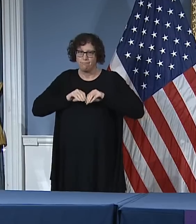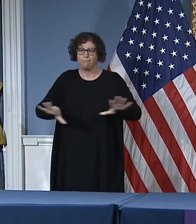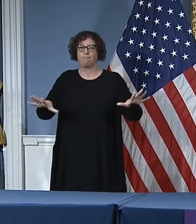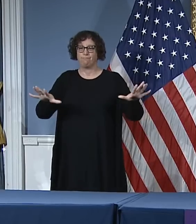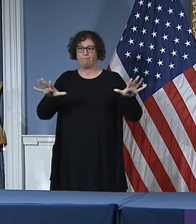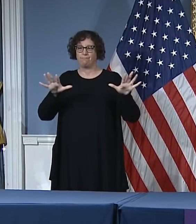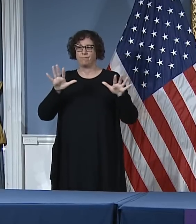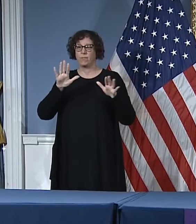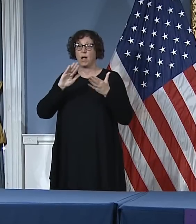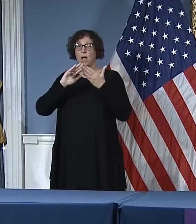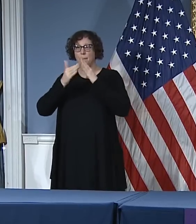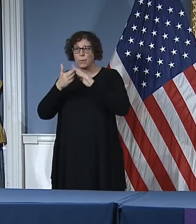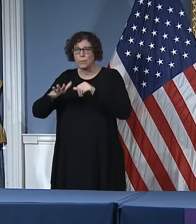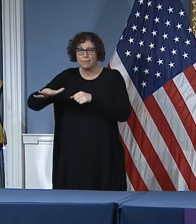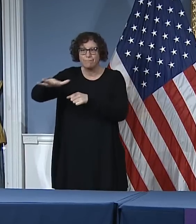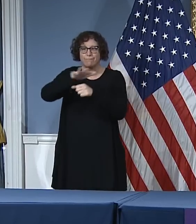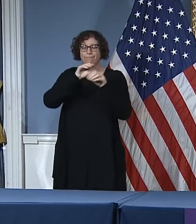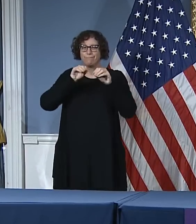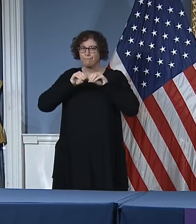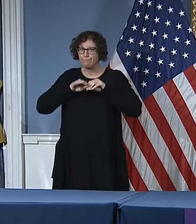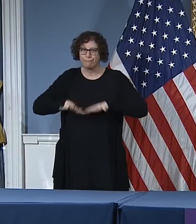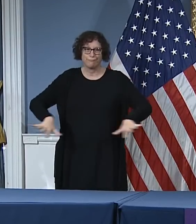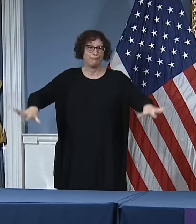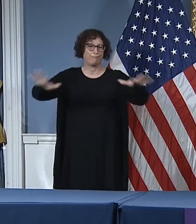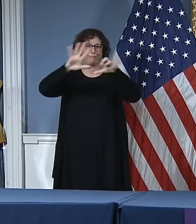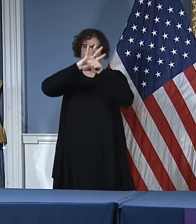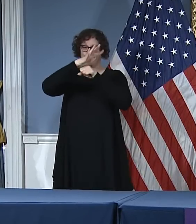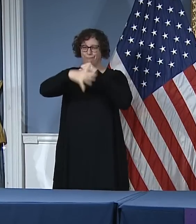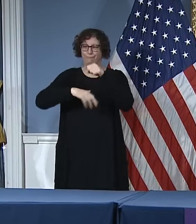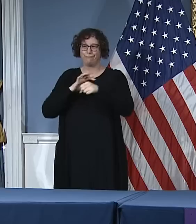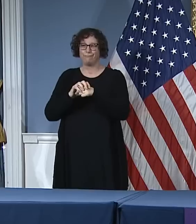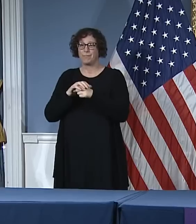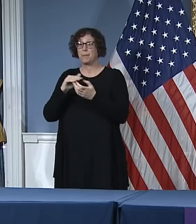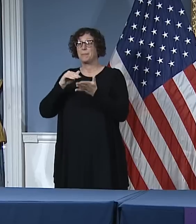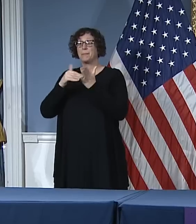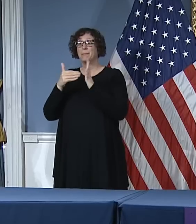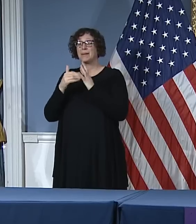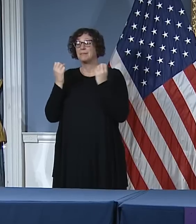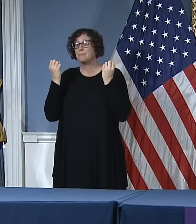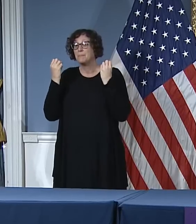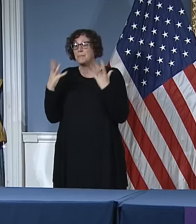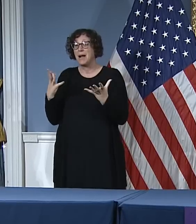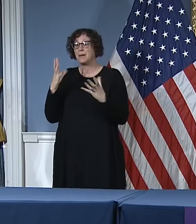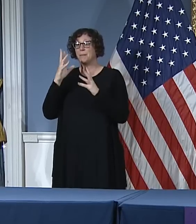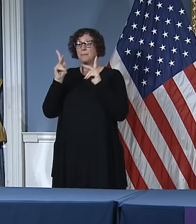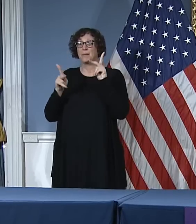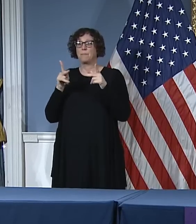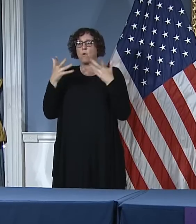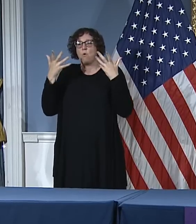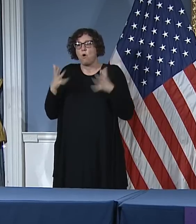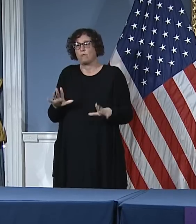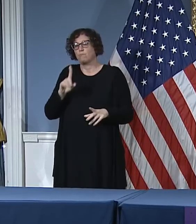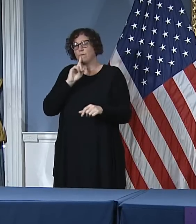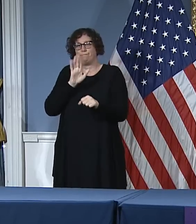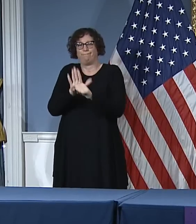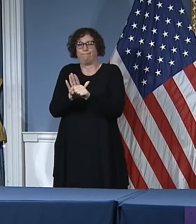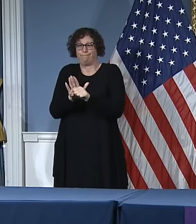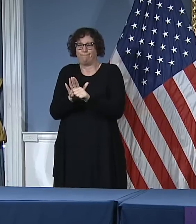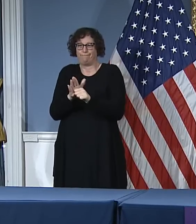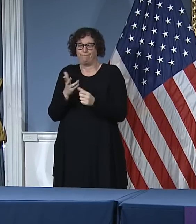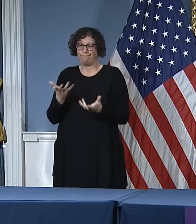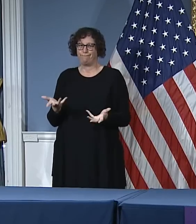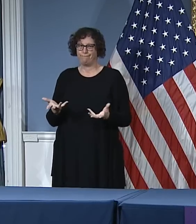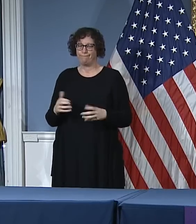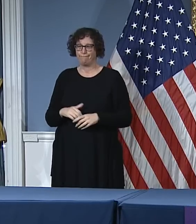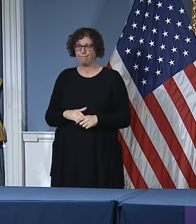that a large number of people are already exposed, and there is no real way to track down back